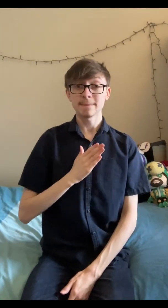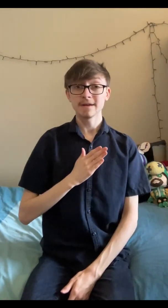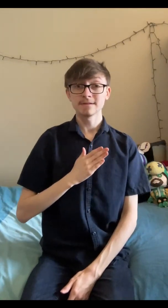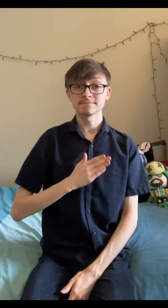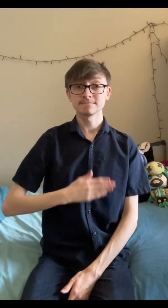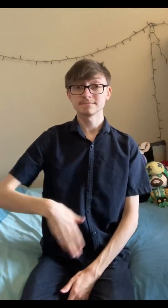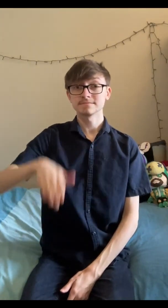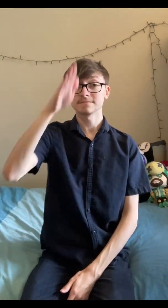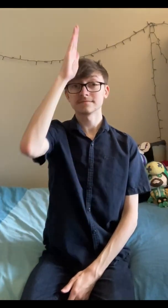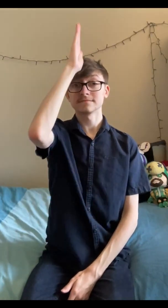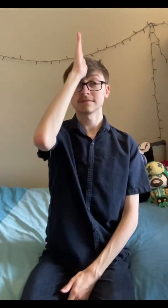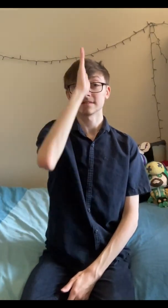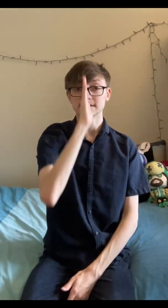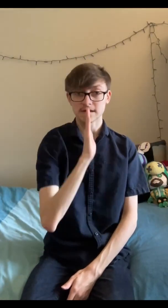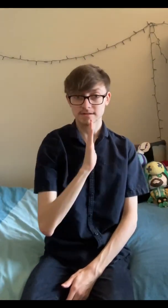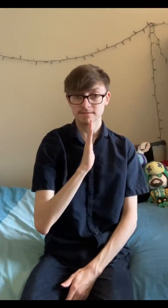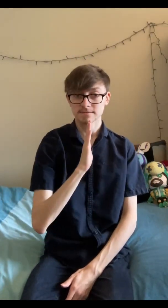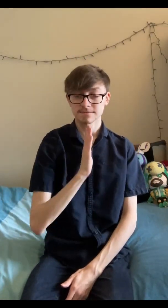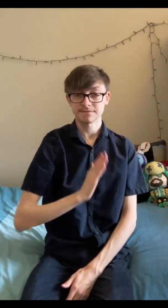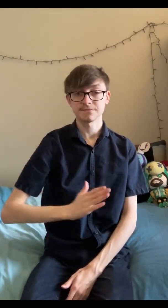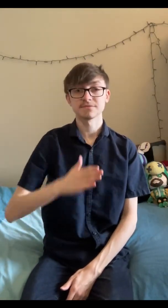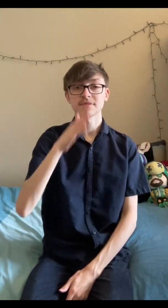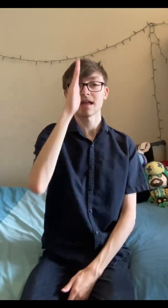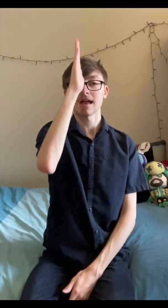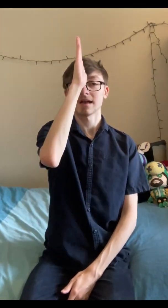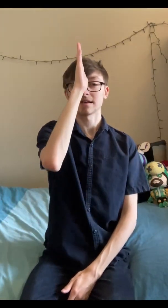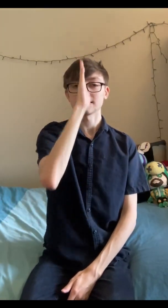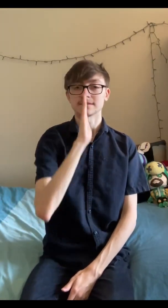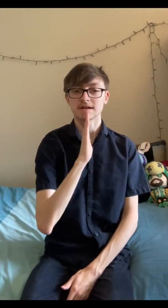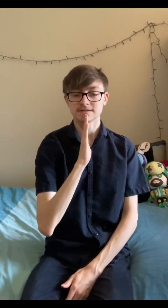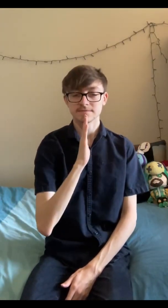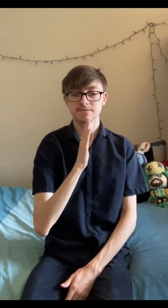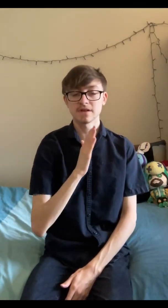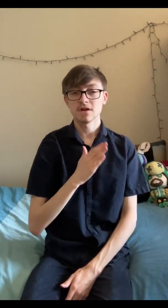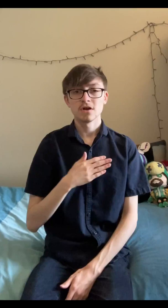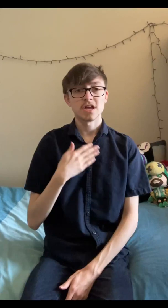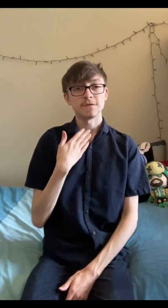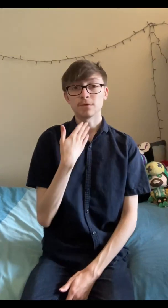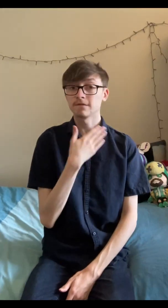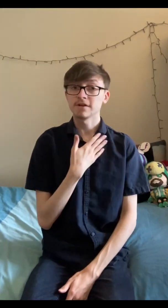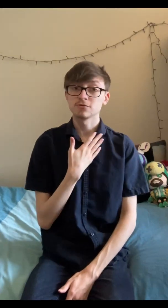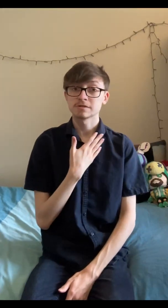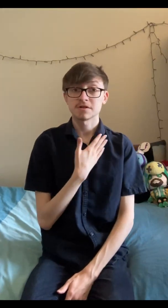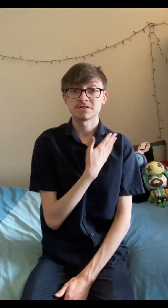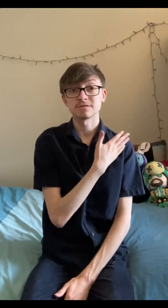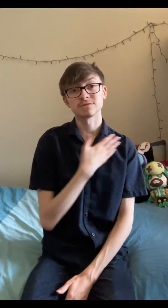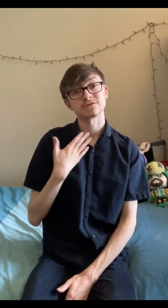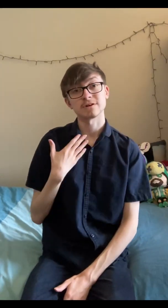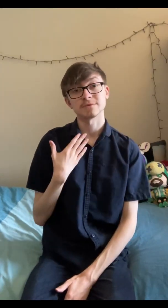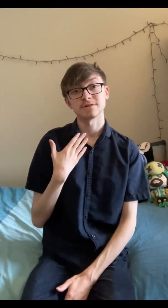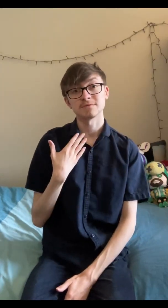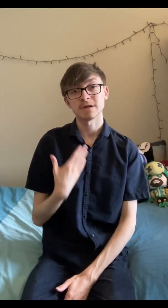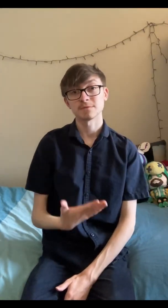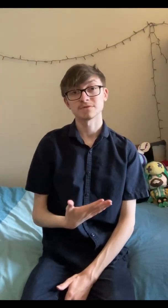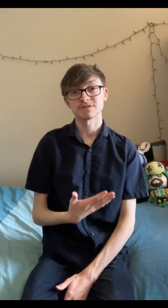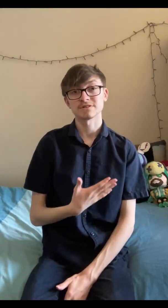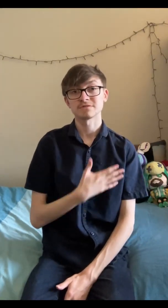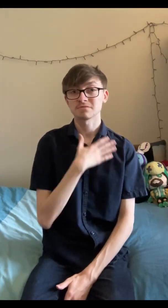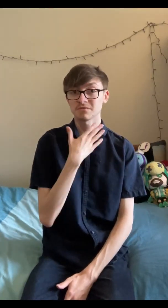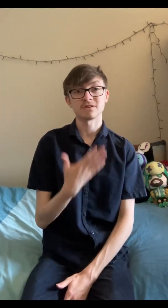happy. Sad. Sad. If you pull a facial expression, it will also help you be able to convey